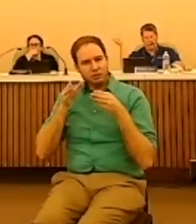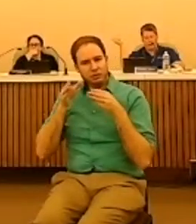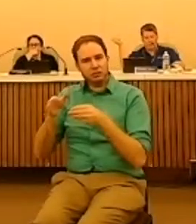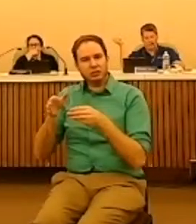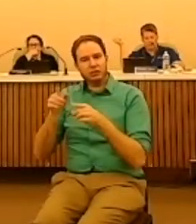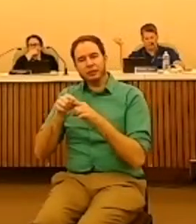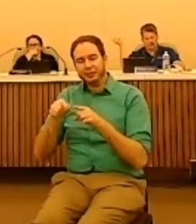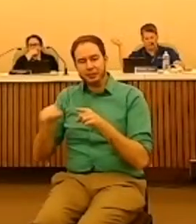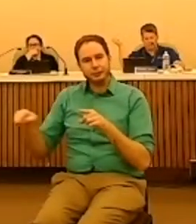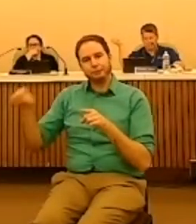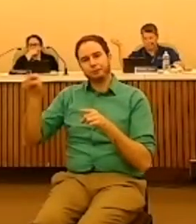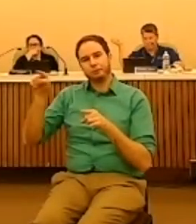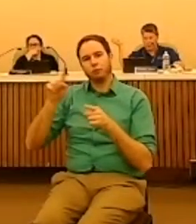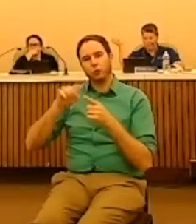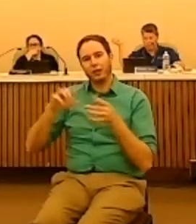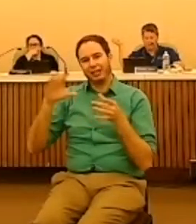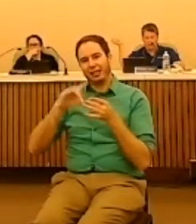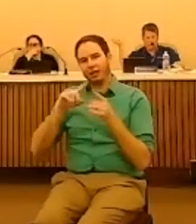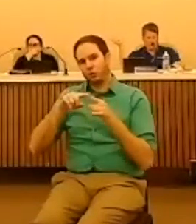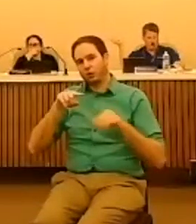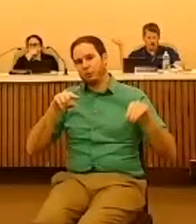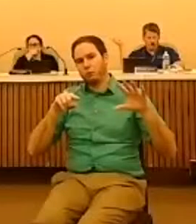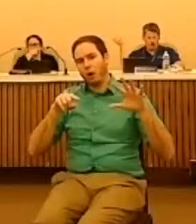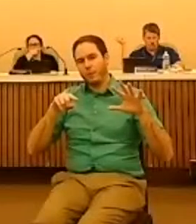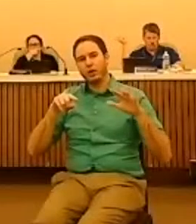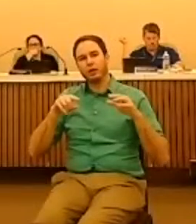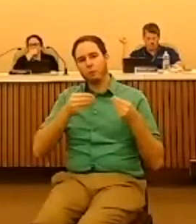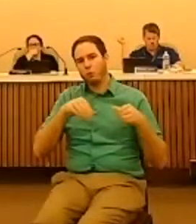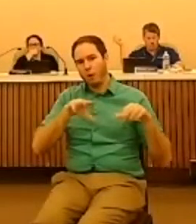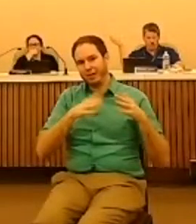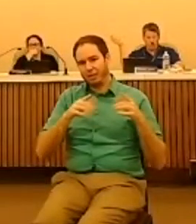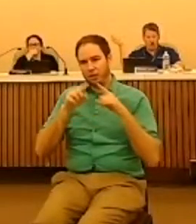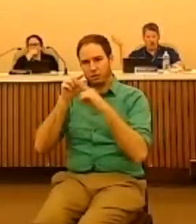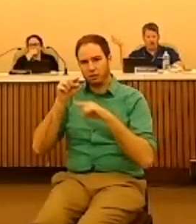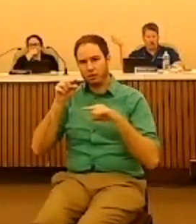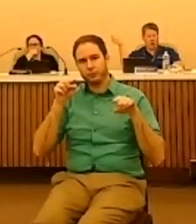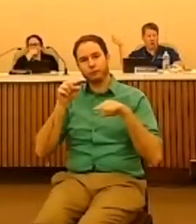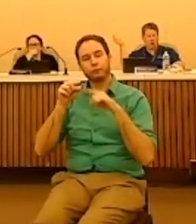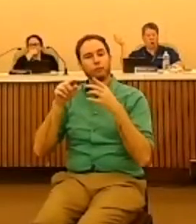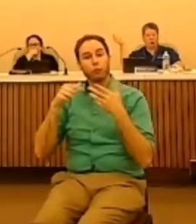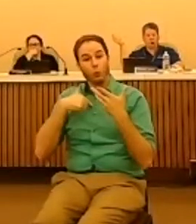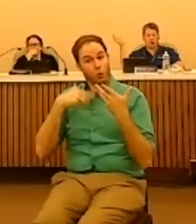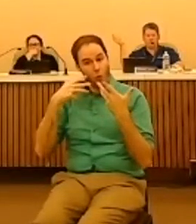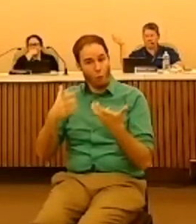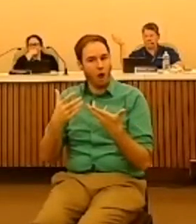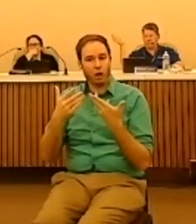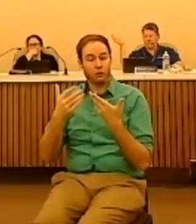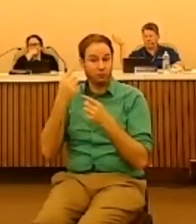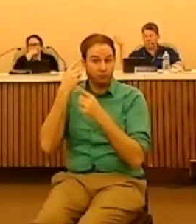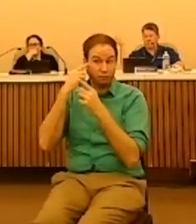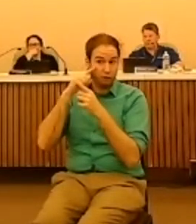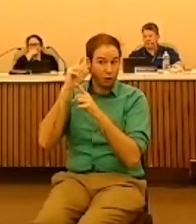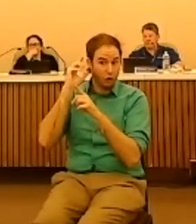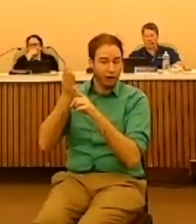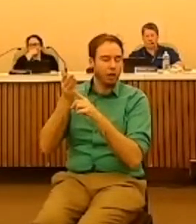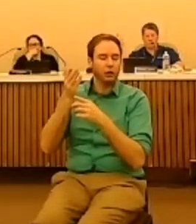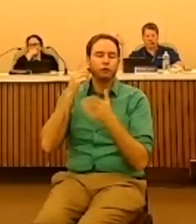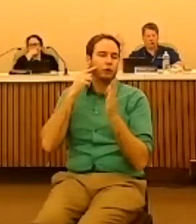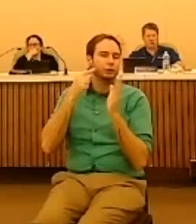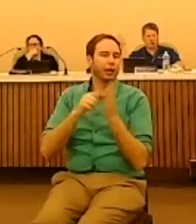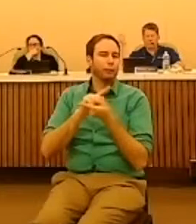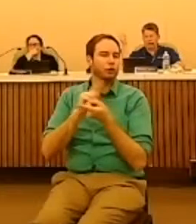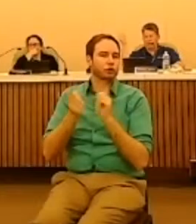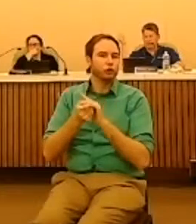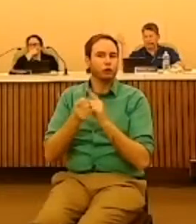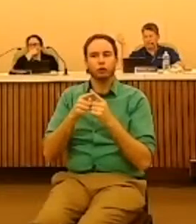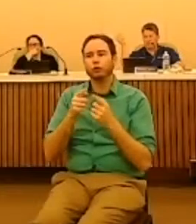go back to this property. Now, we want that no matter what we're going to use it for. So if, let's say we turn it